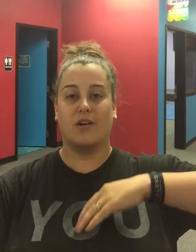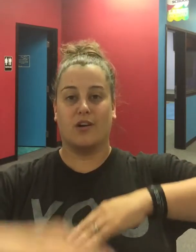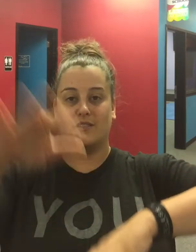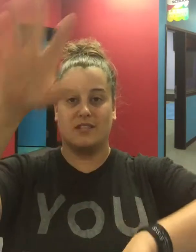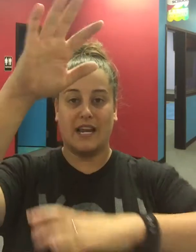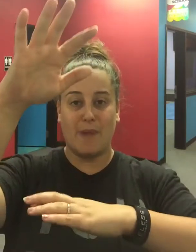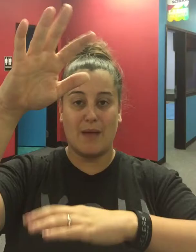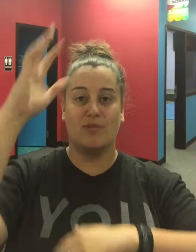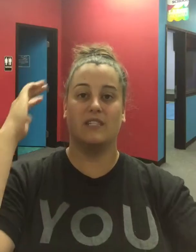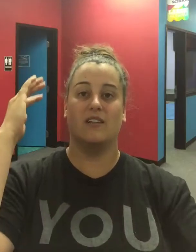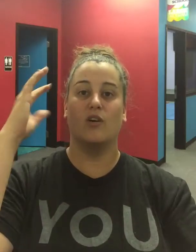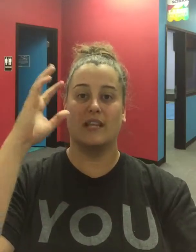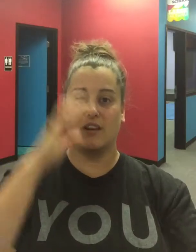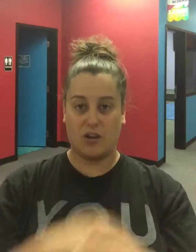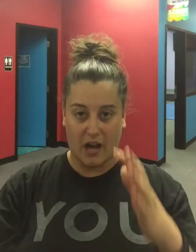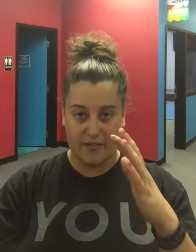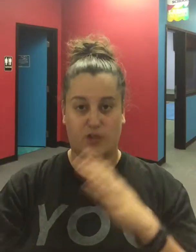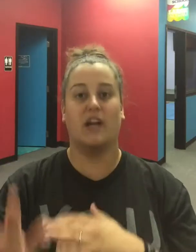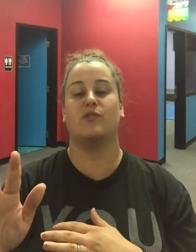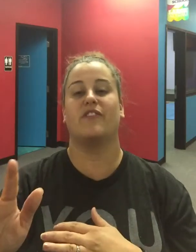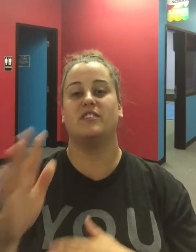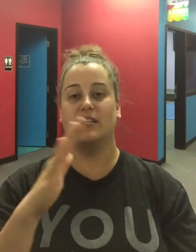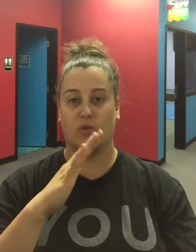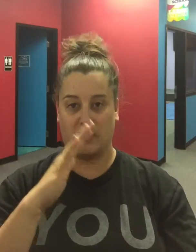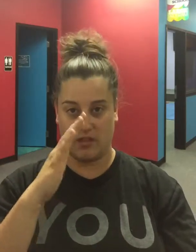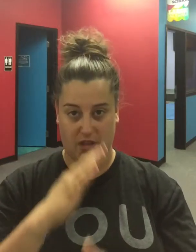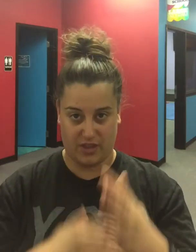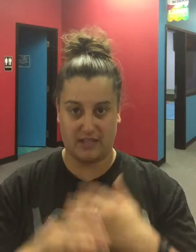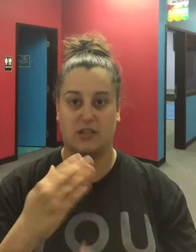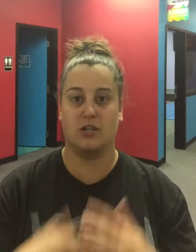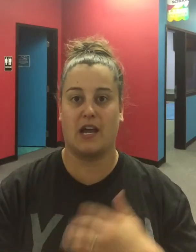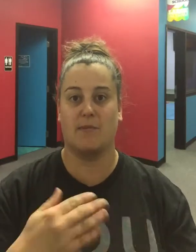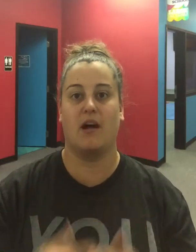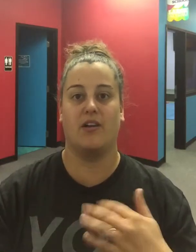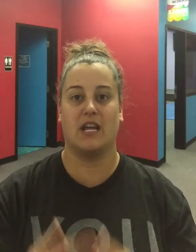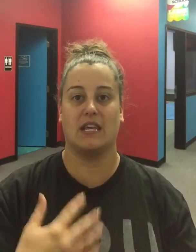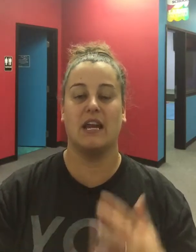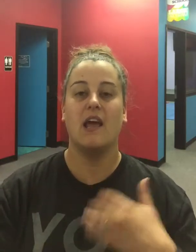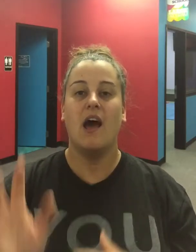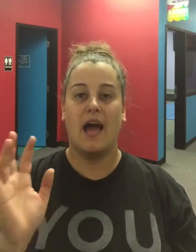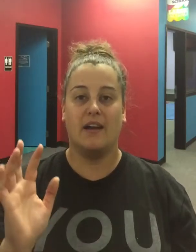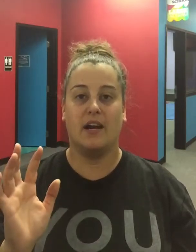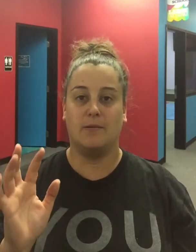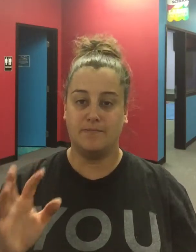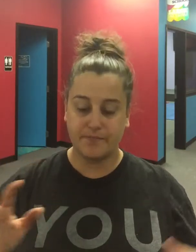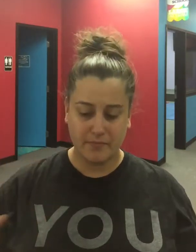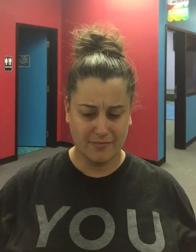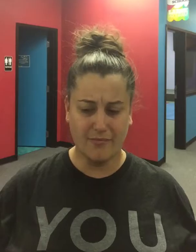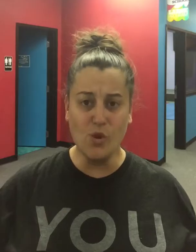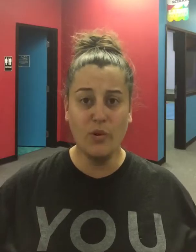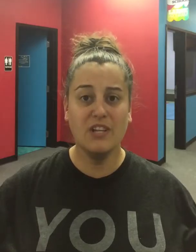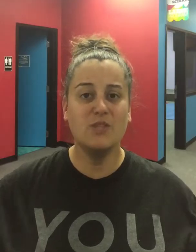your study Bibles and look at the cross references or the things that they're talking about underneath it. And really just